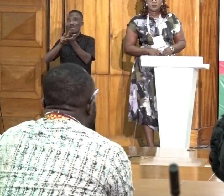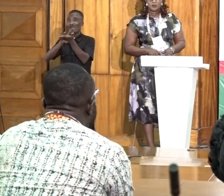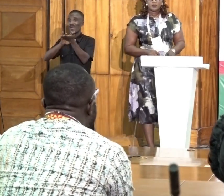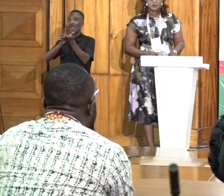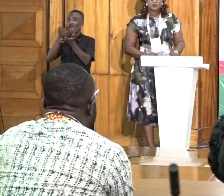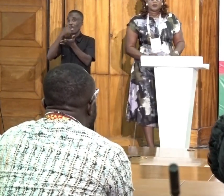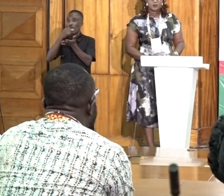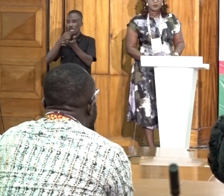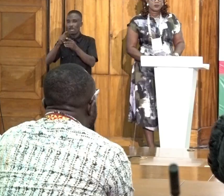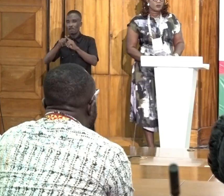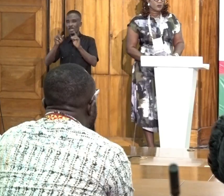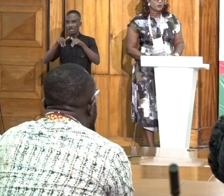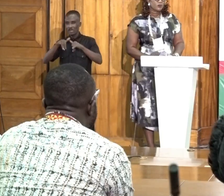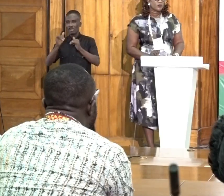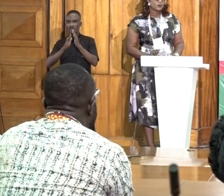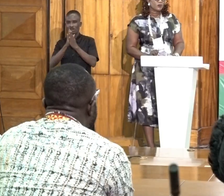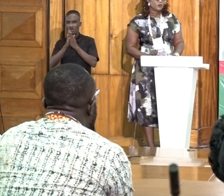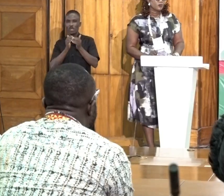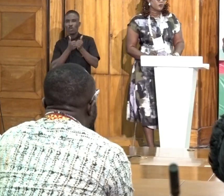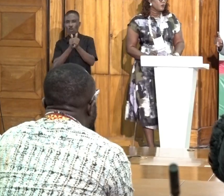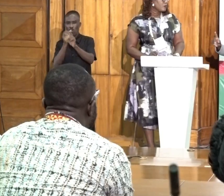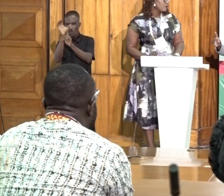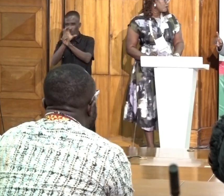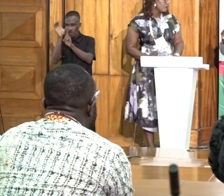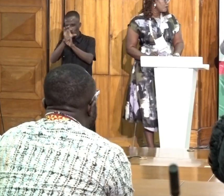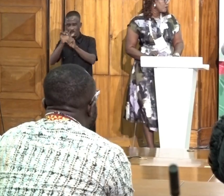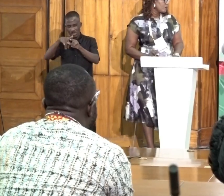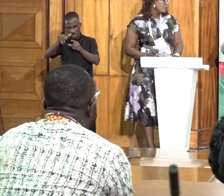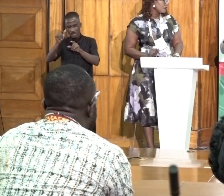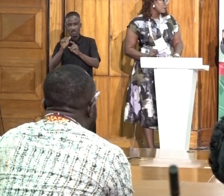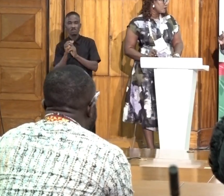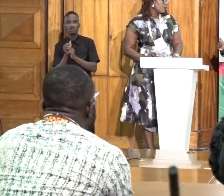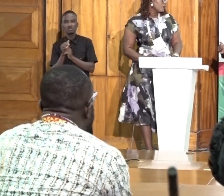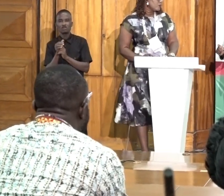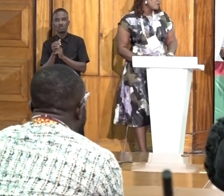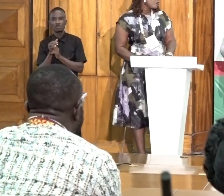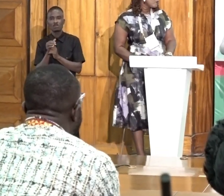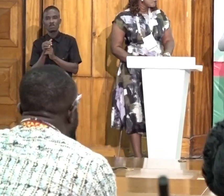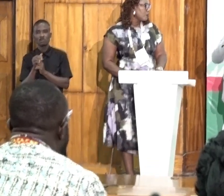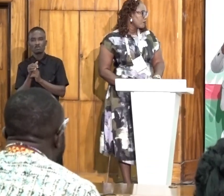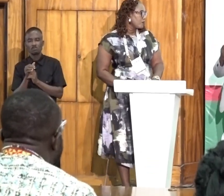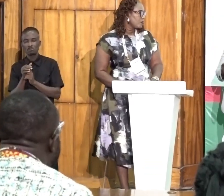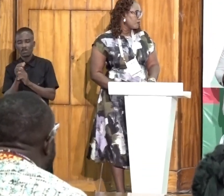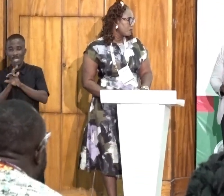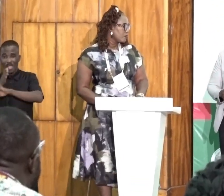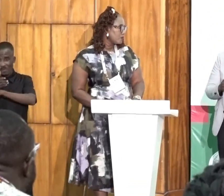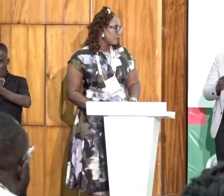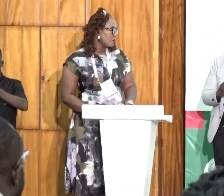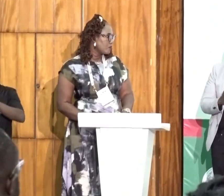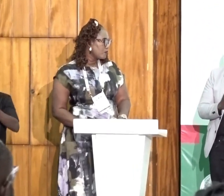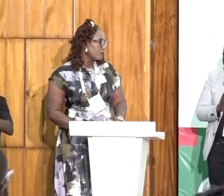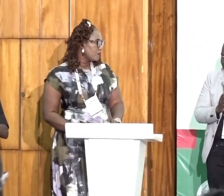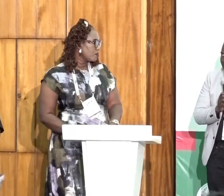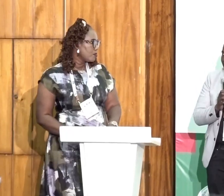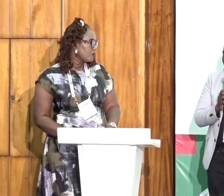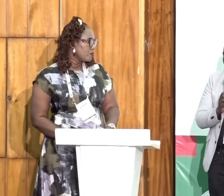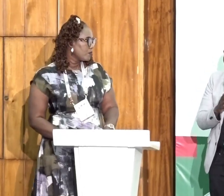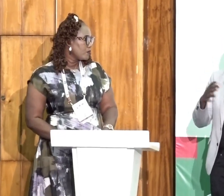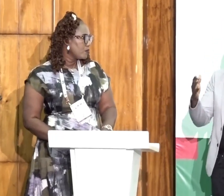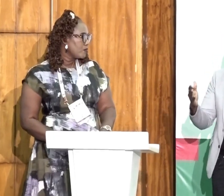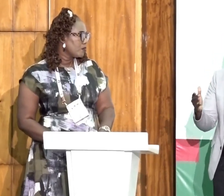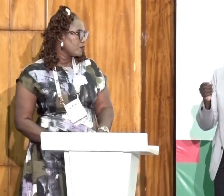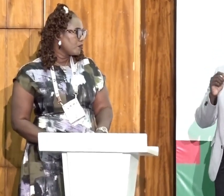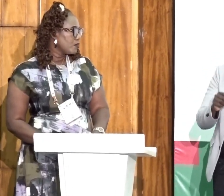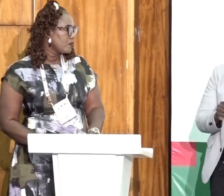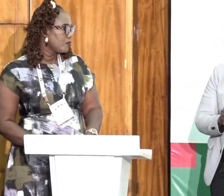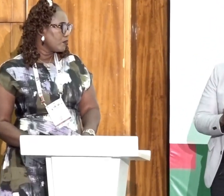option, but they are still interested in the follow-up, we are following them up to 1 year postpartum, looking at even just checking HIV test and looking